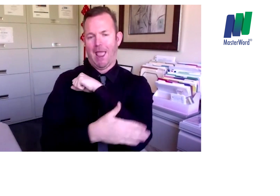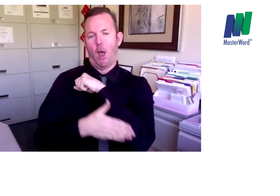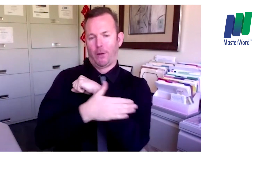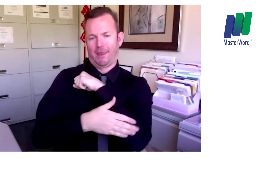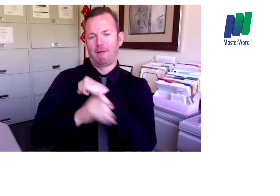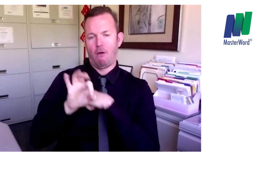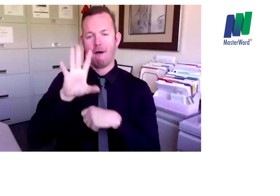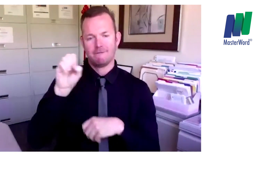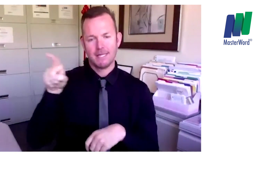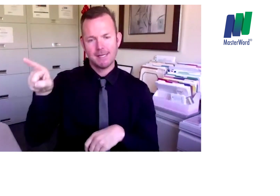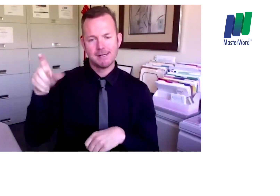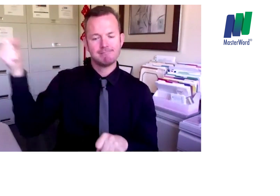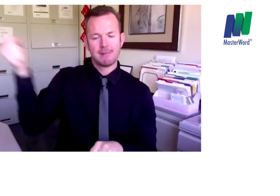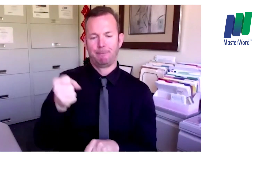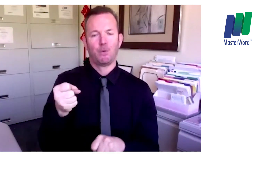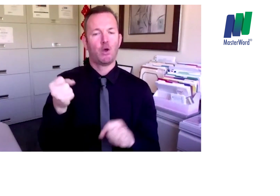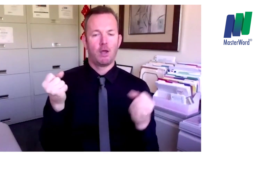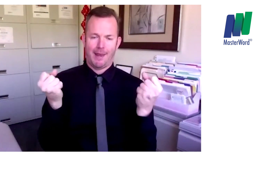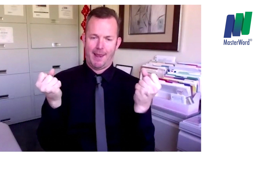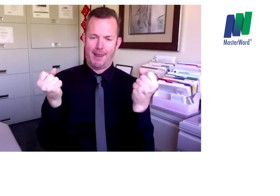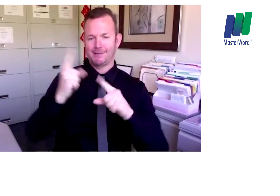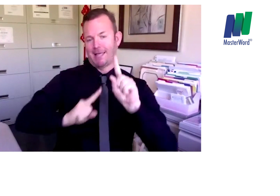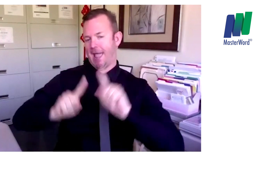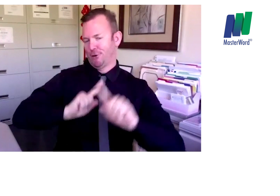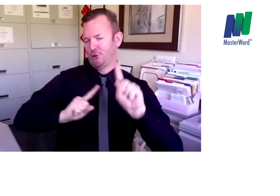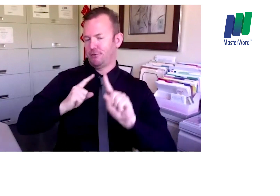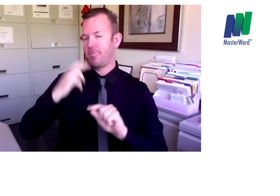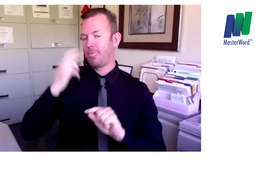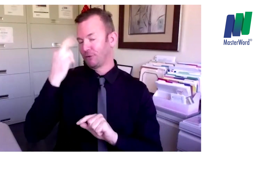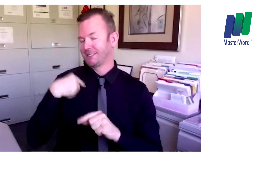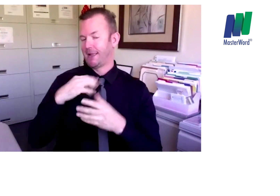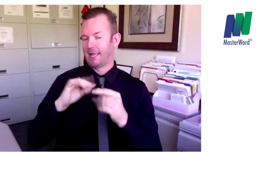communication not being as clear as it normally